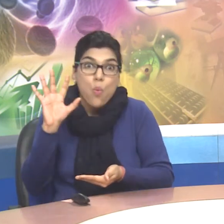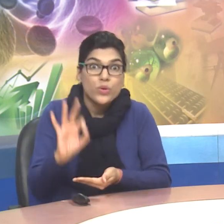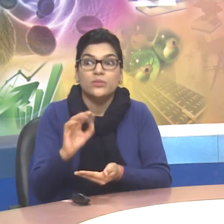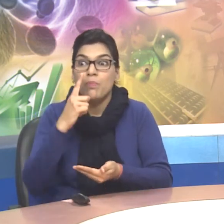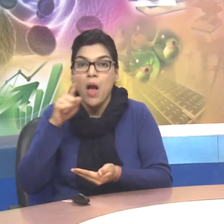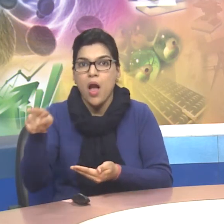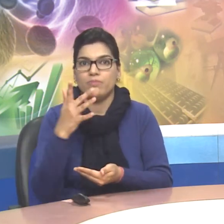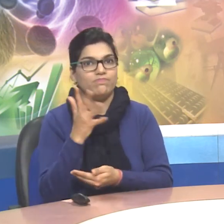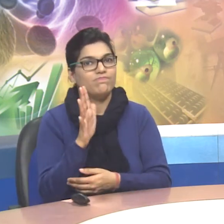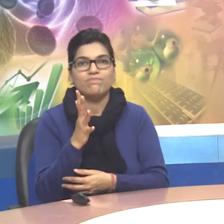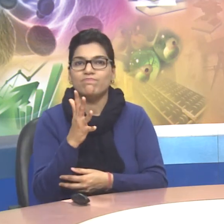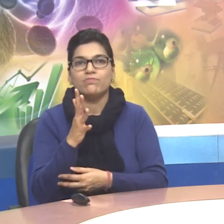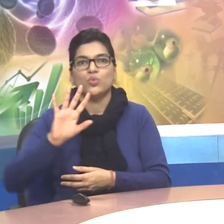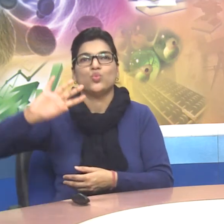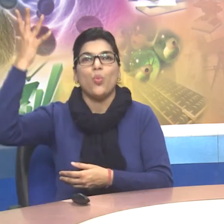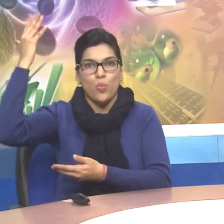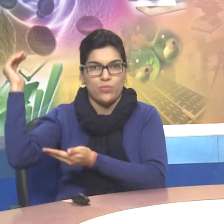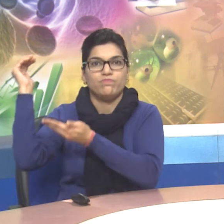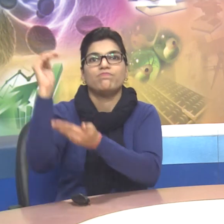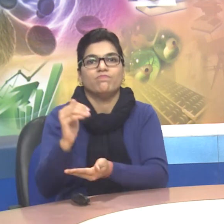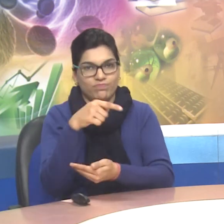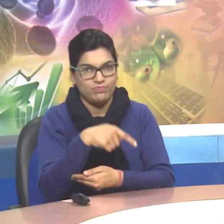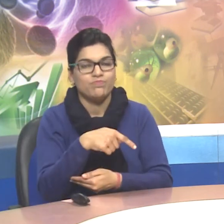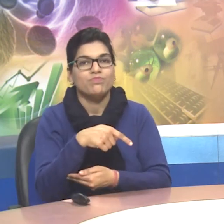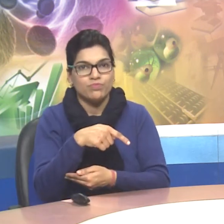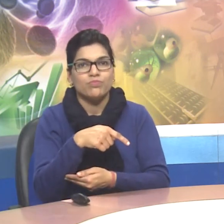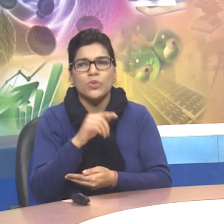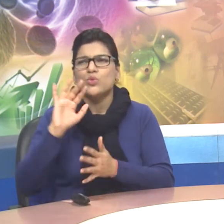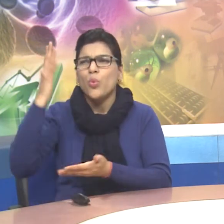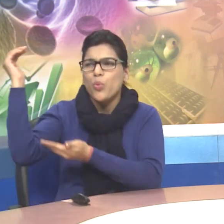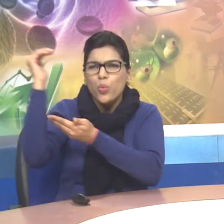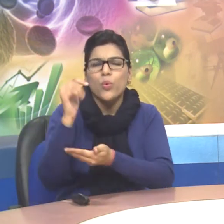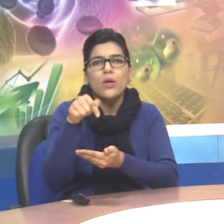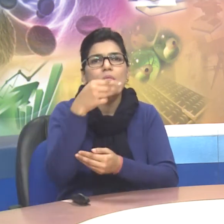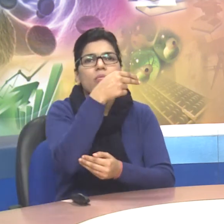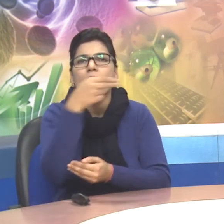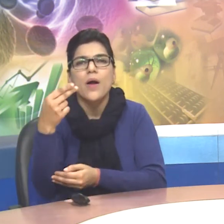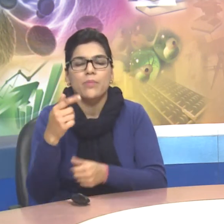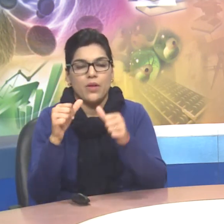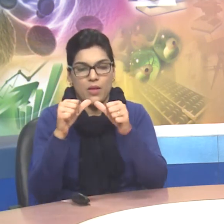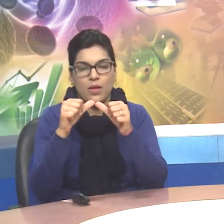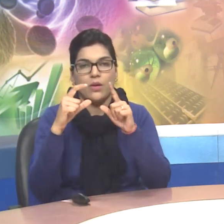but not low enough for us not to catch each and every